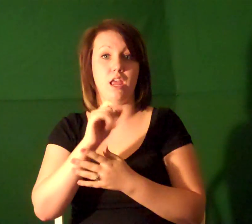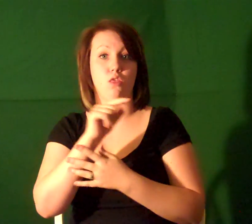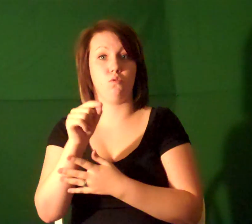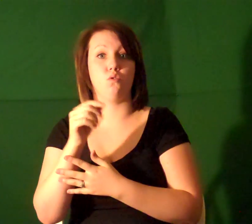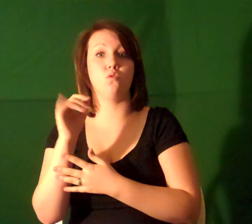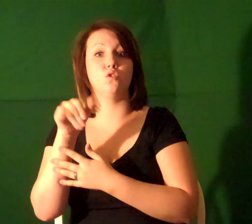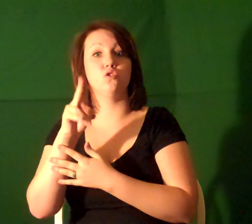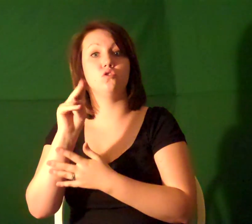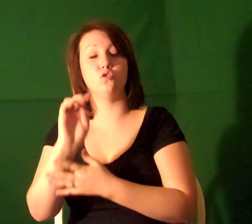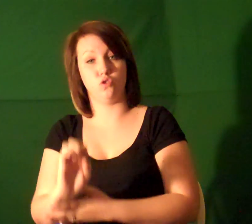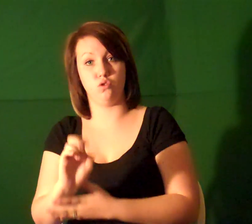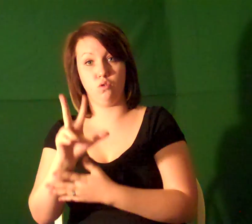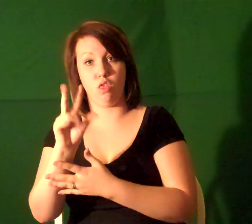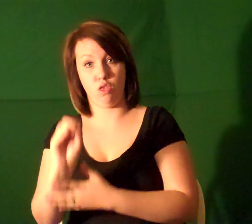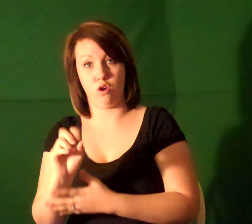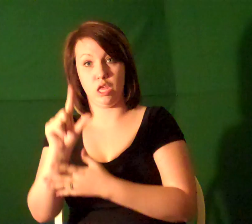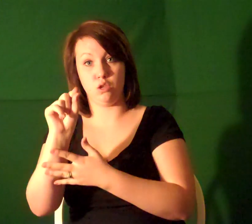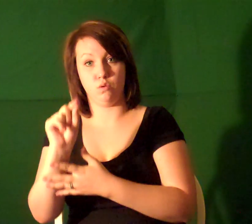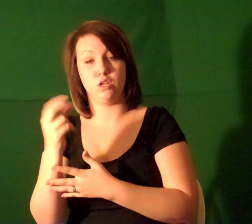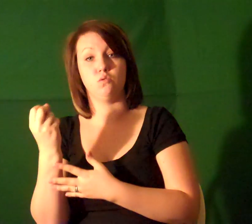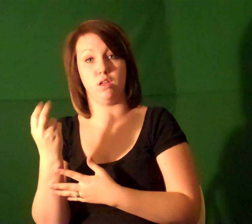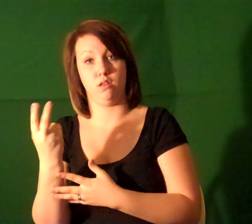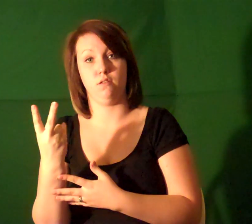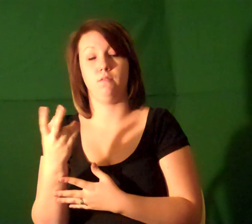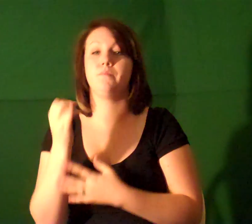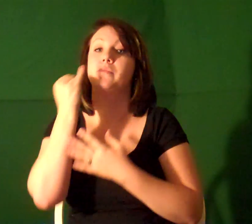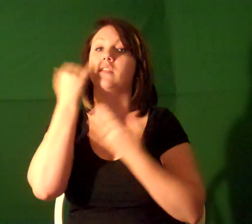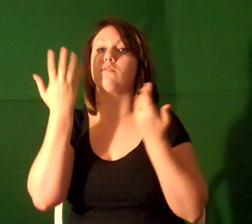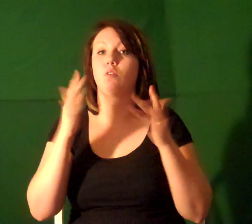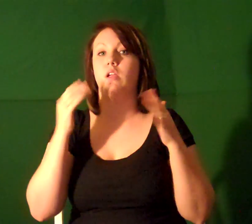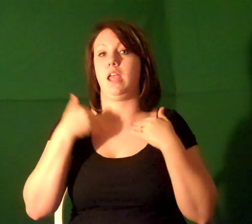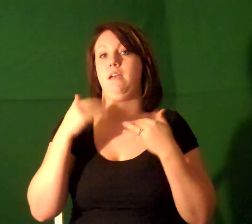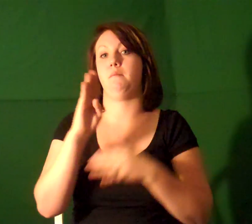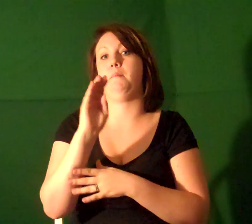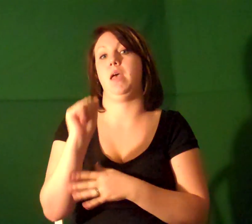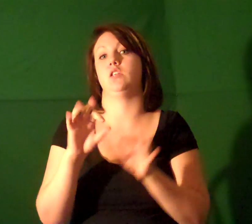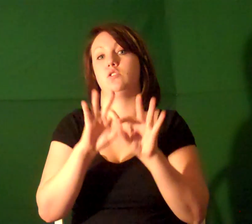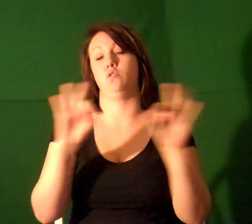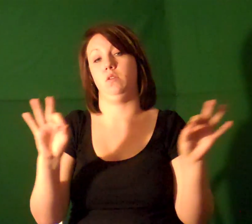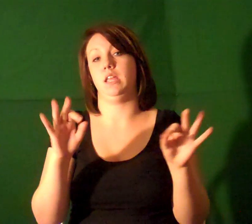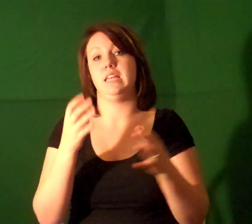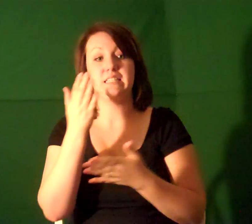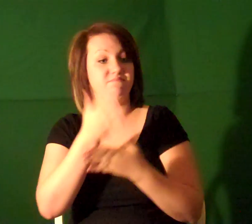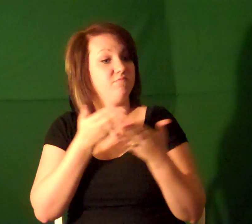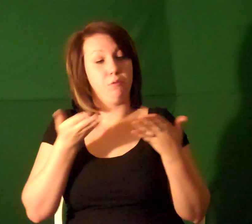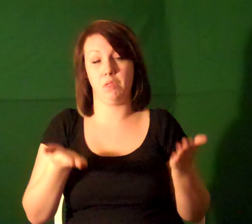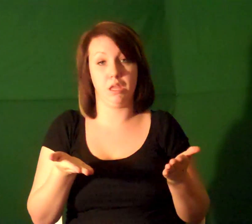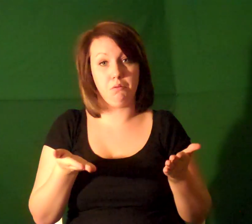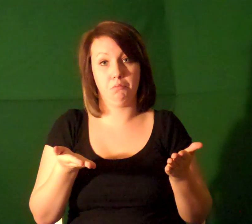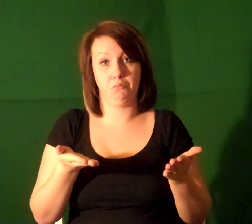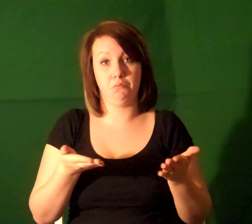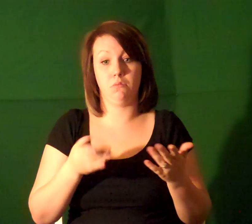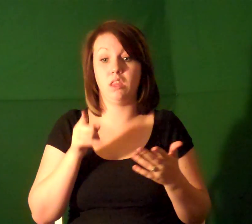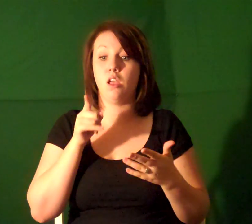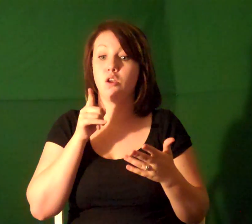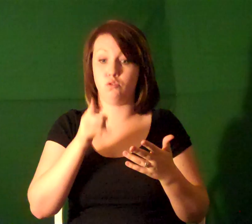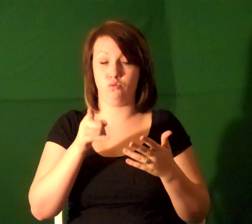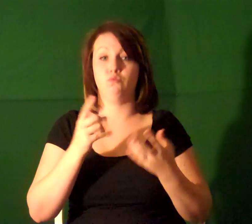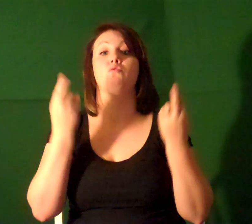30th, 2012. If you already have a bachelor's degree in something, you actually are ready to go. You don't